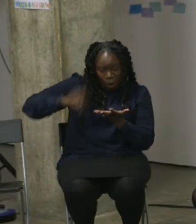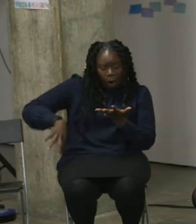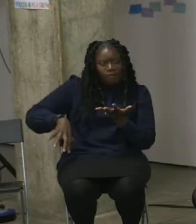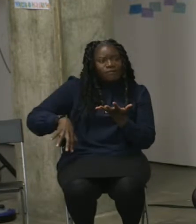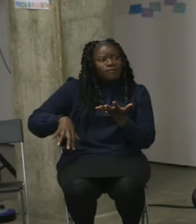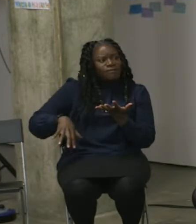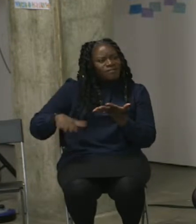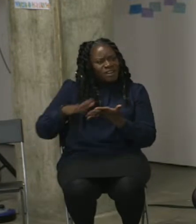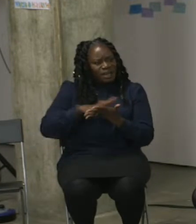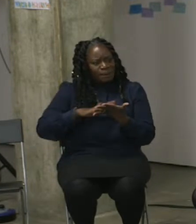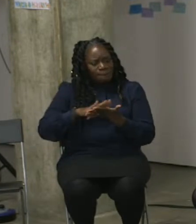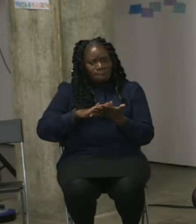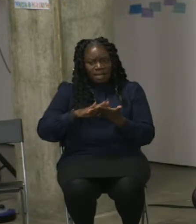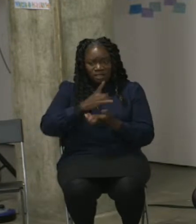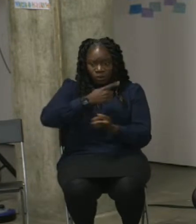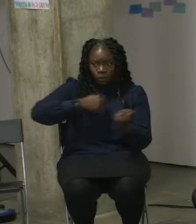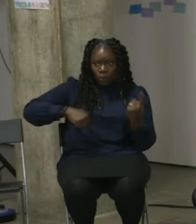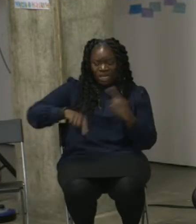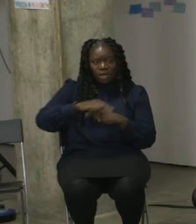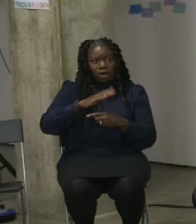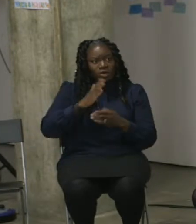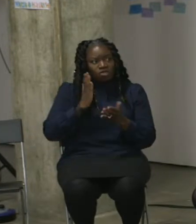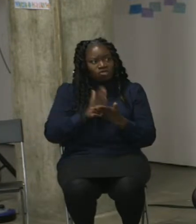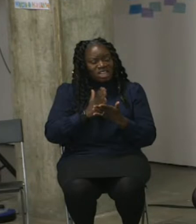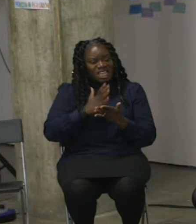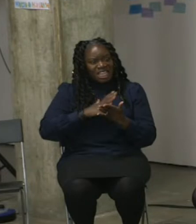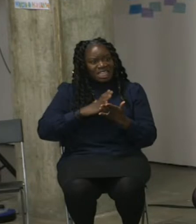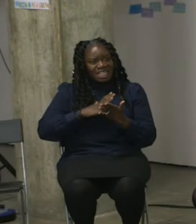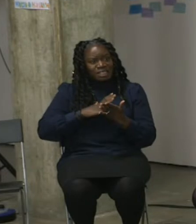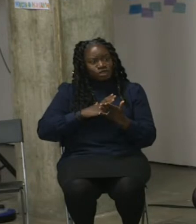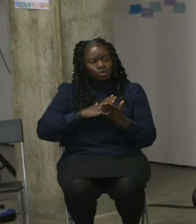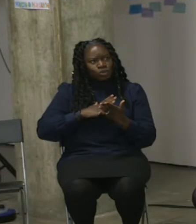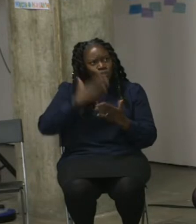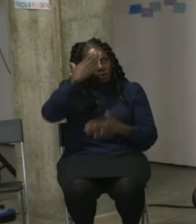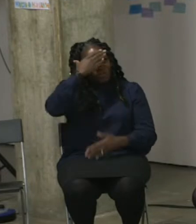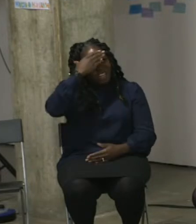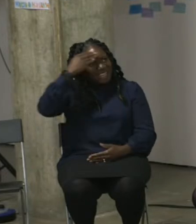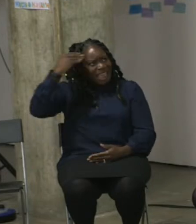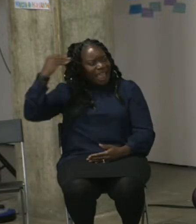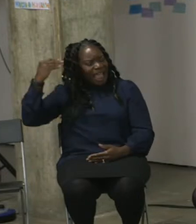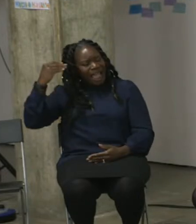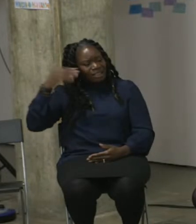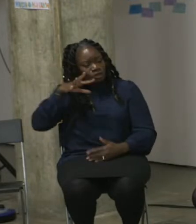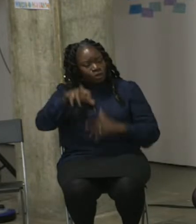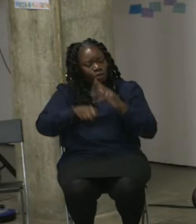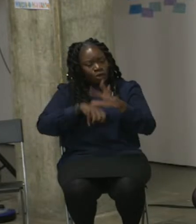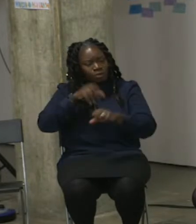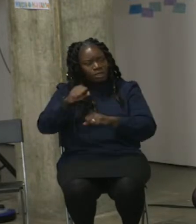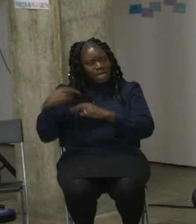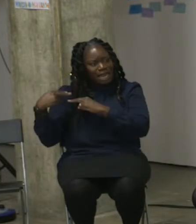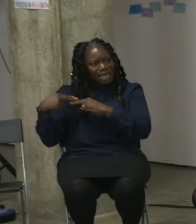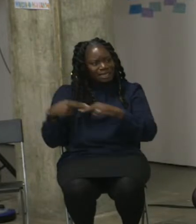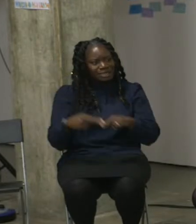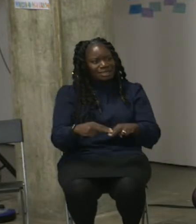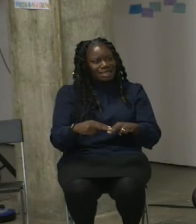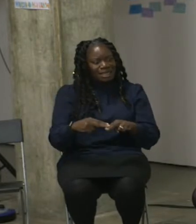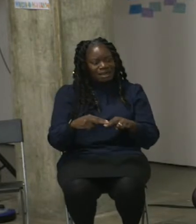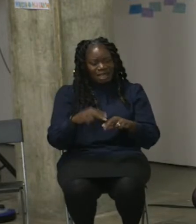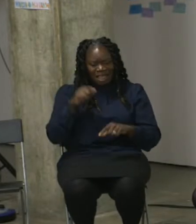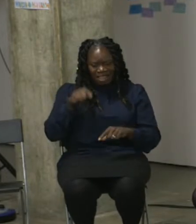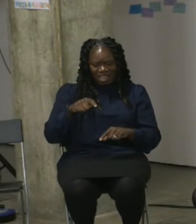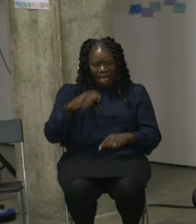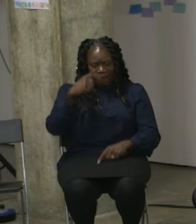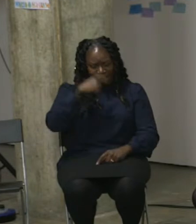also requires us to like unlearn colonial legacy, and that is both personal work for